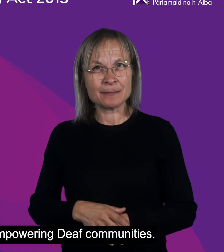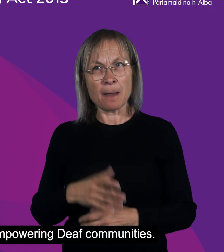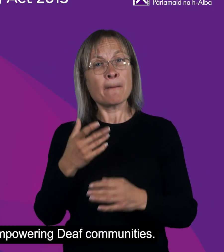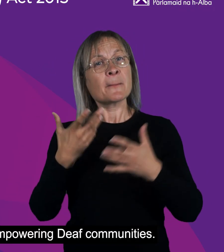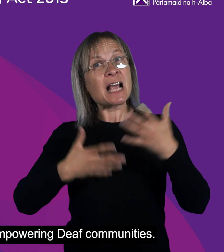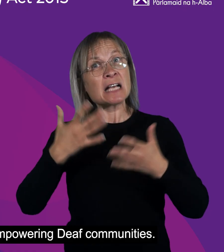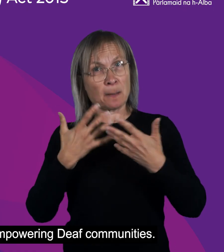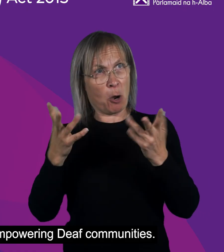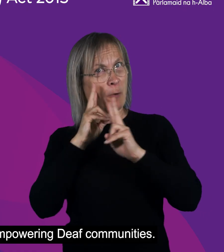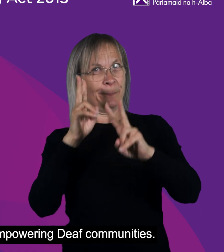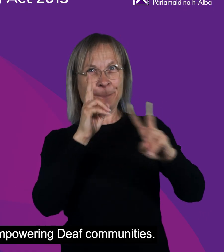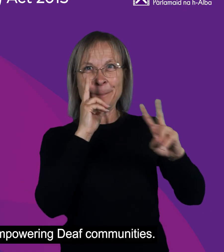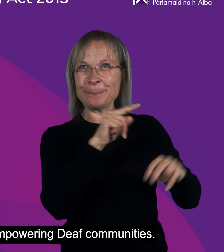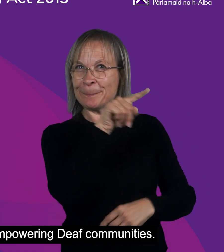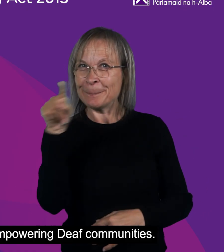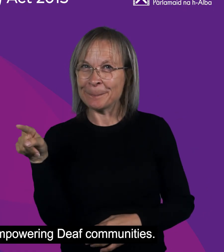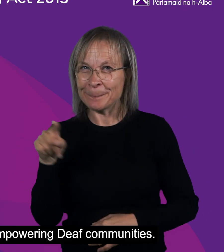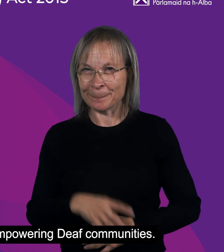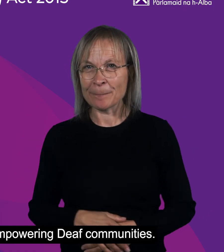empowering deaf communities.